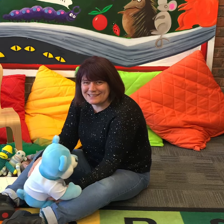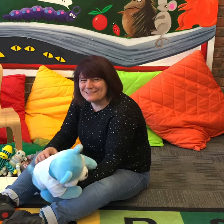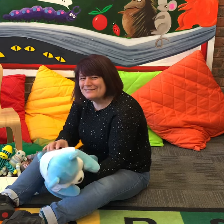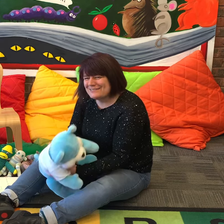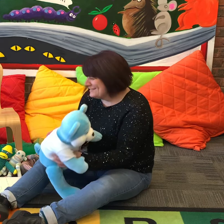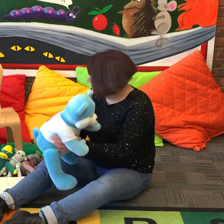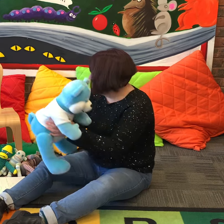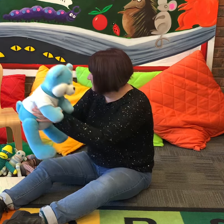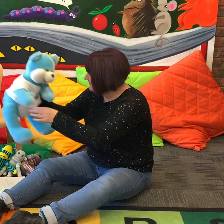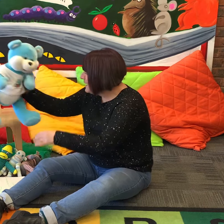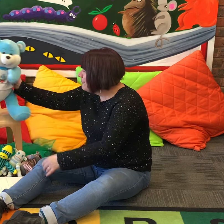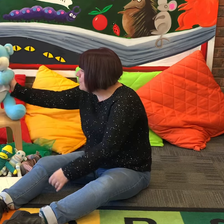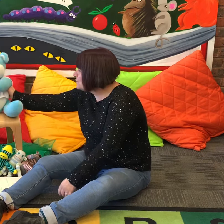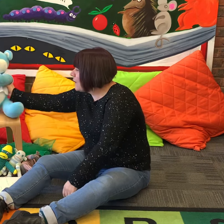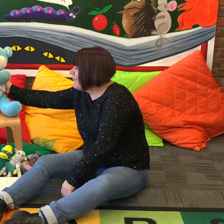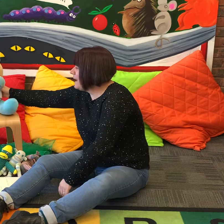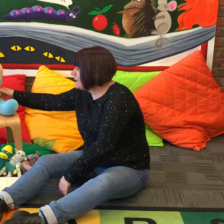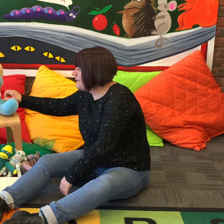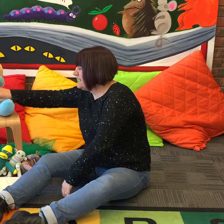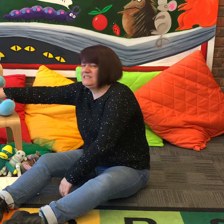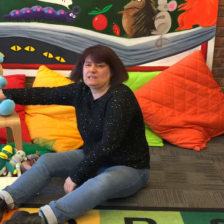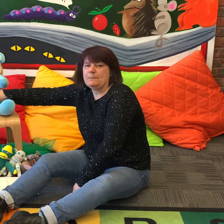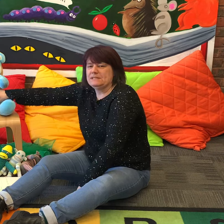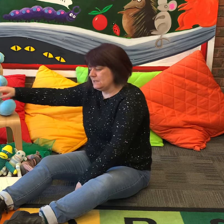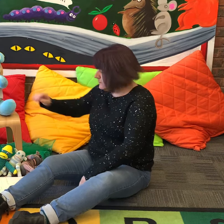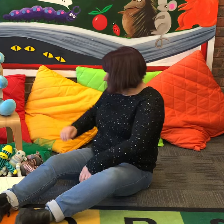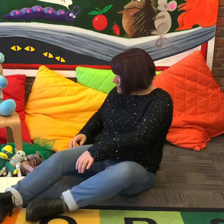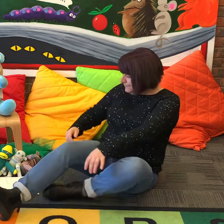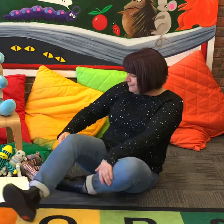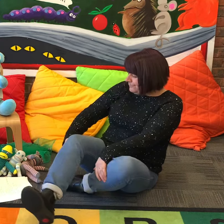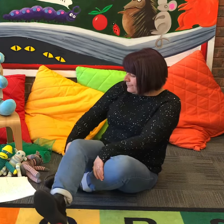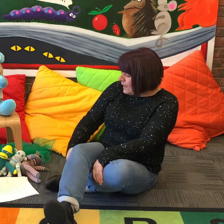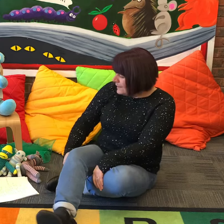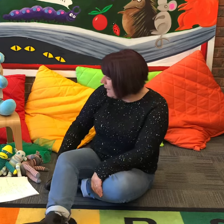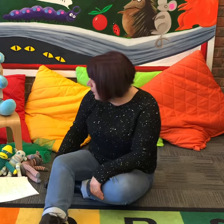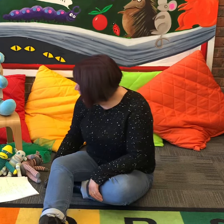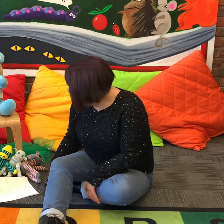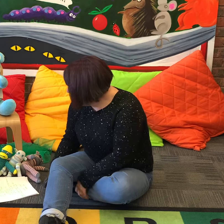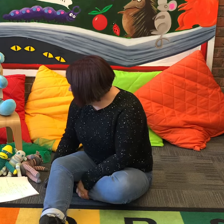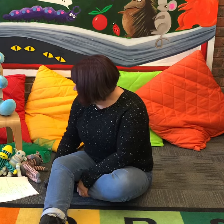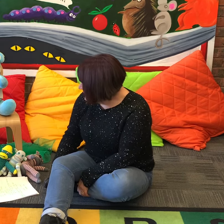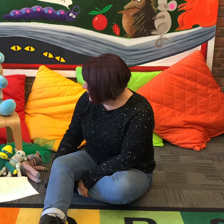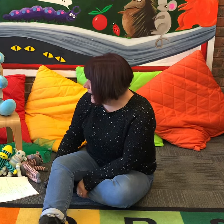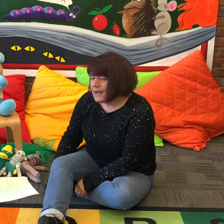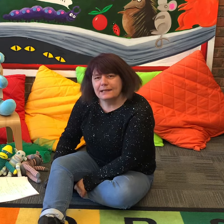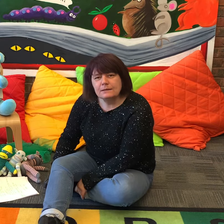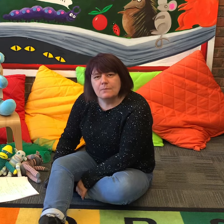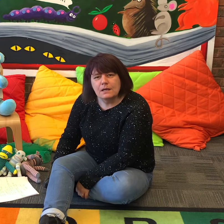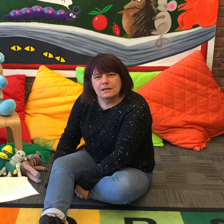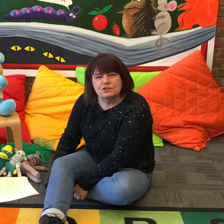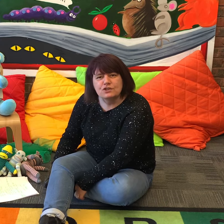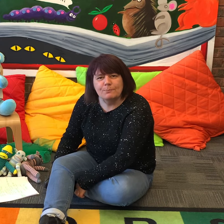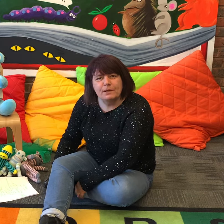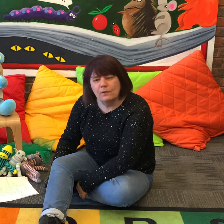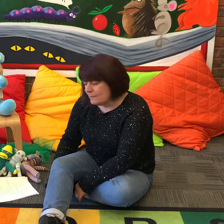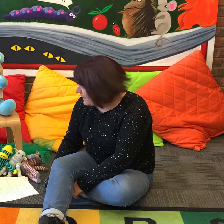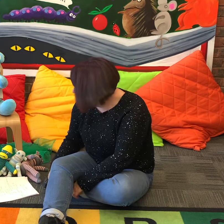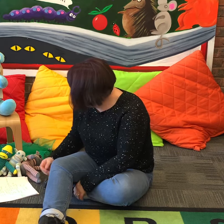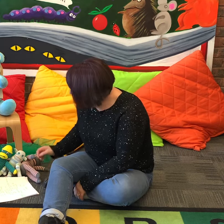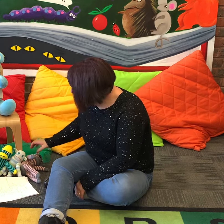tickled? Bookstop Bear likes having his tummy tickled. Now, I think we're going to sing our little monkeys jumping on the bed next. So I've